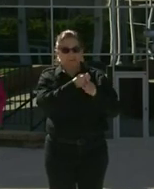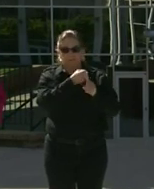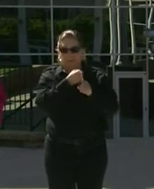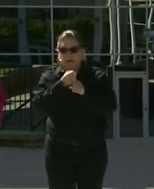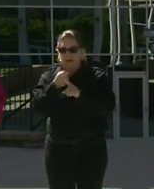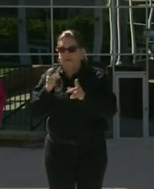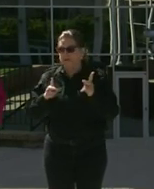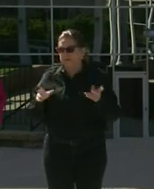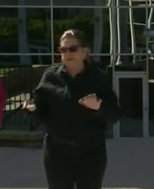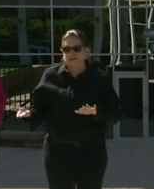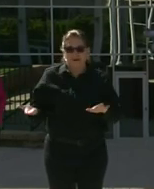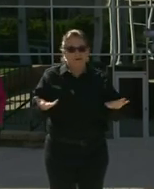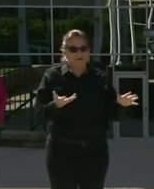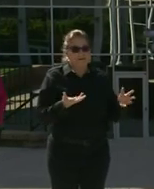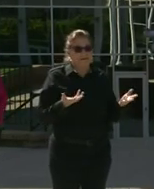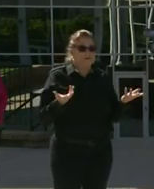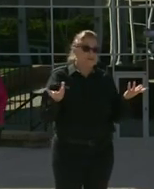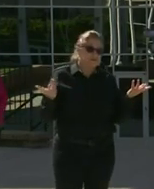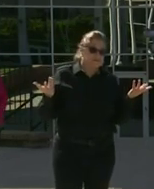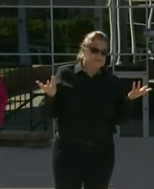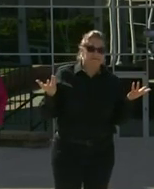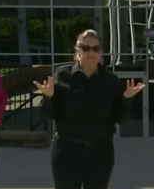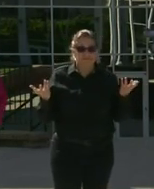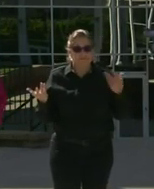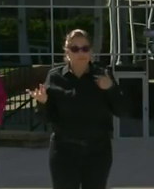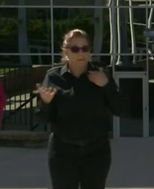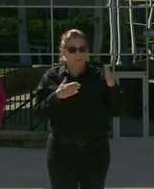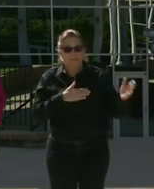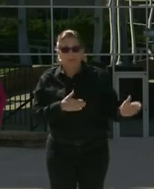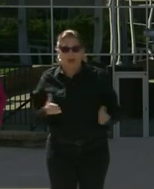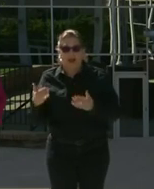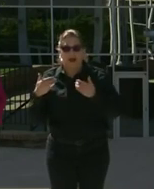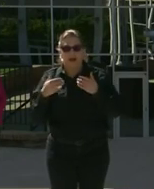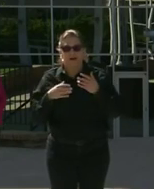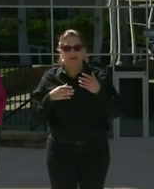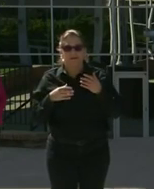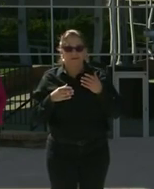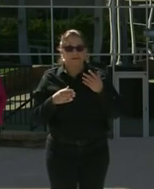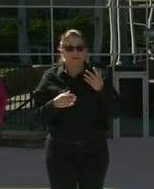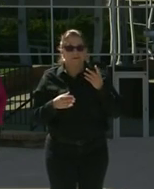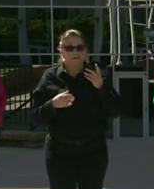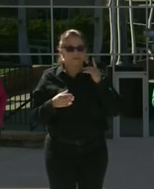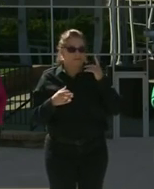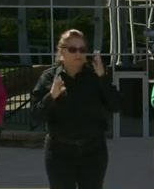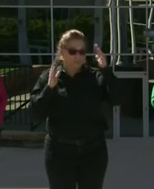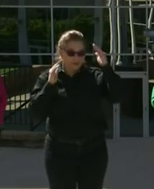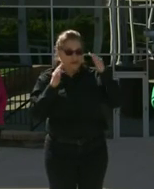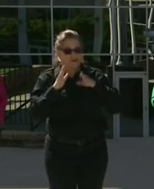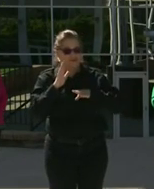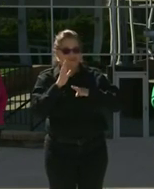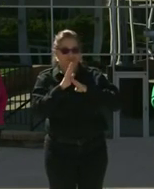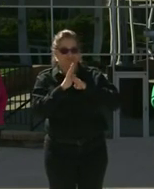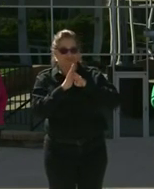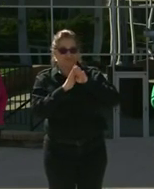we're planning for our surge of hospitalizations, and that's what we can discuss right now.